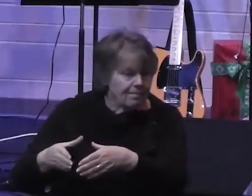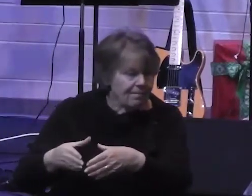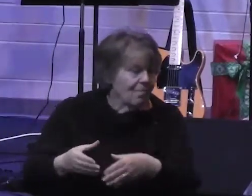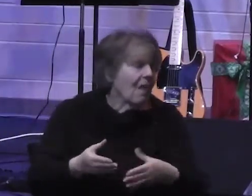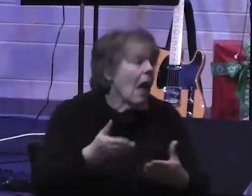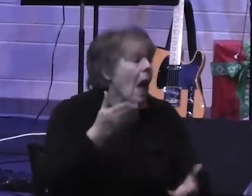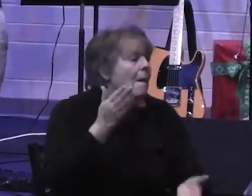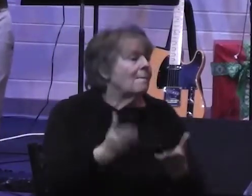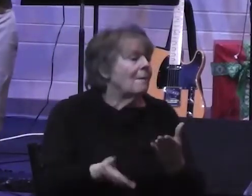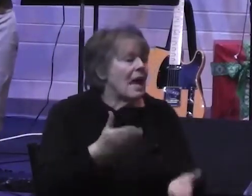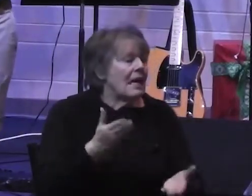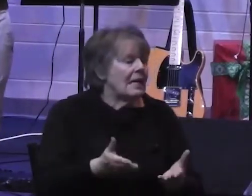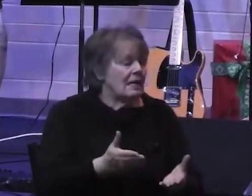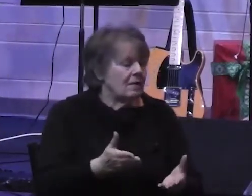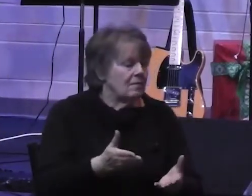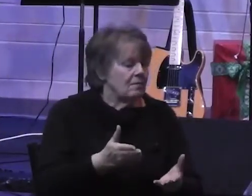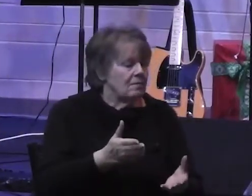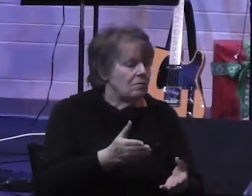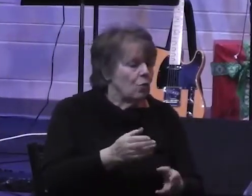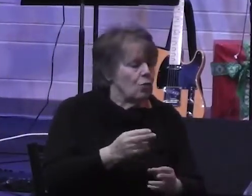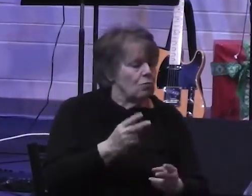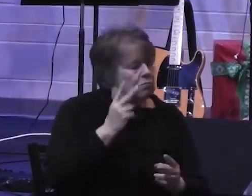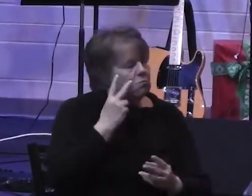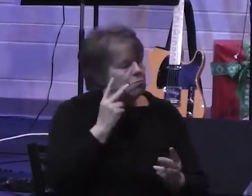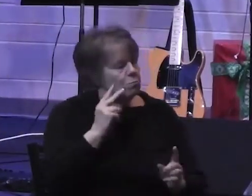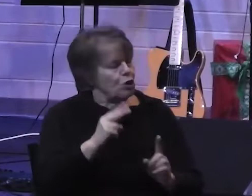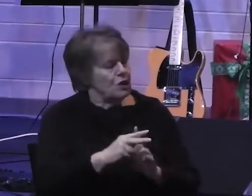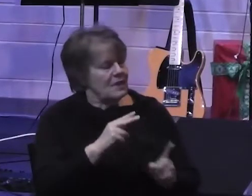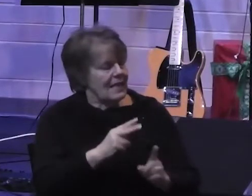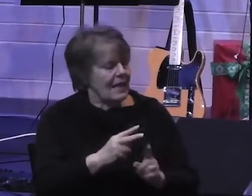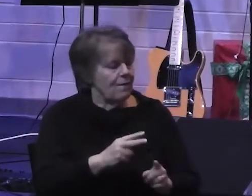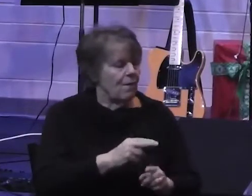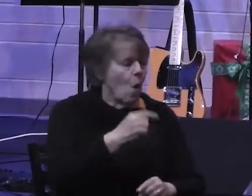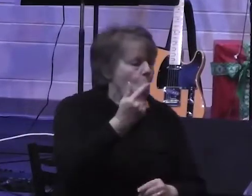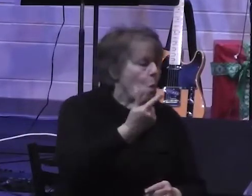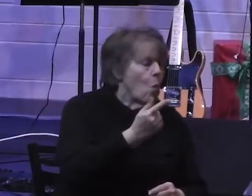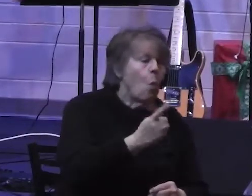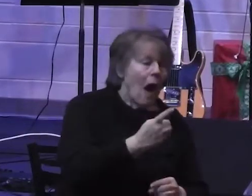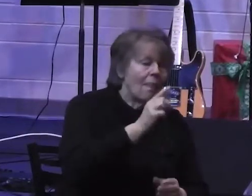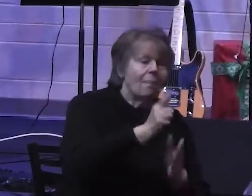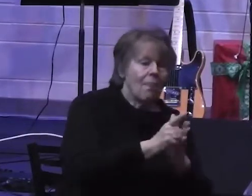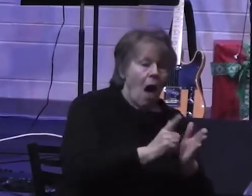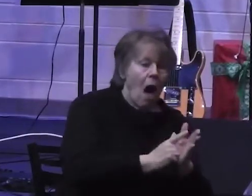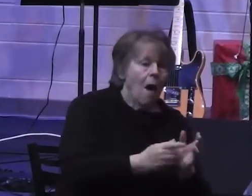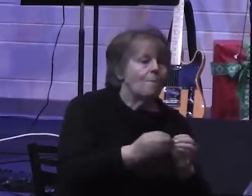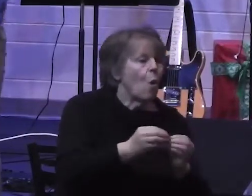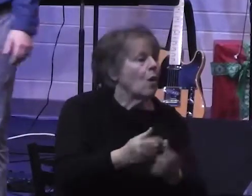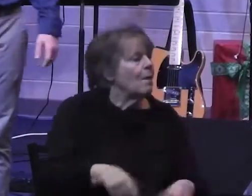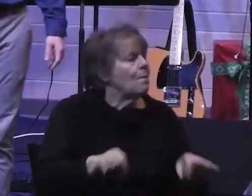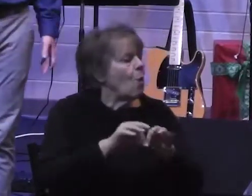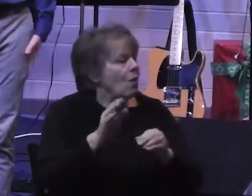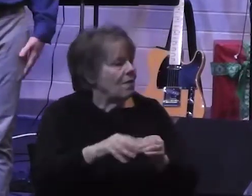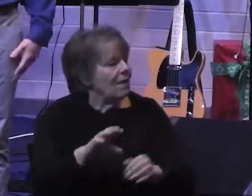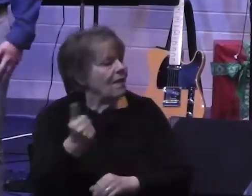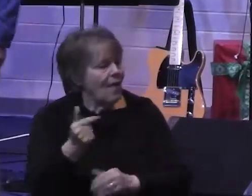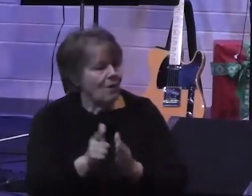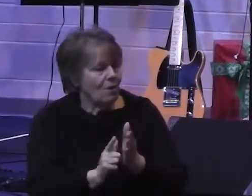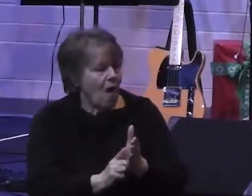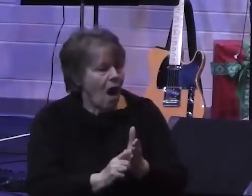importance or lesser importance of each of those areas. So where does Jesus stand on this